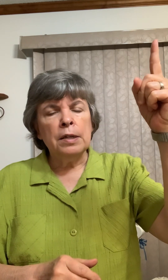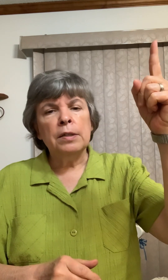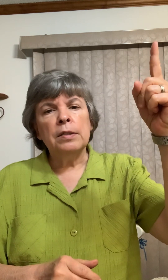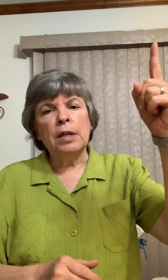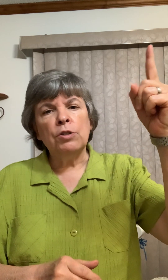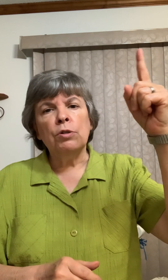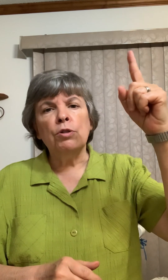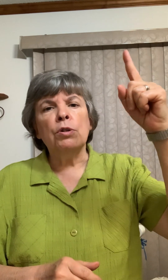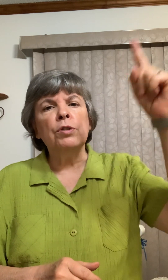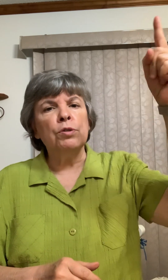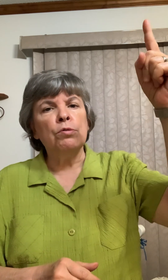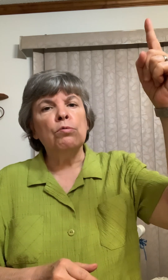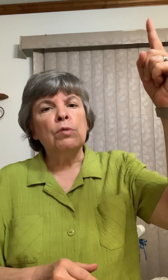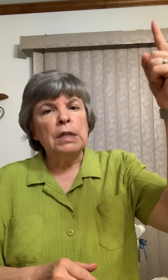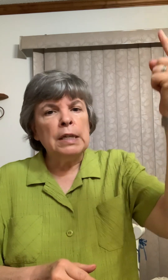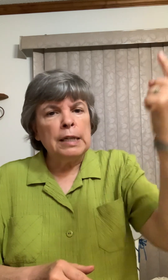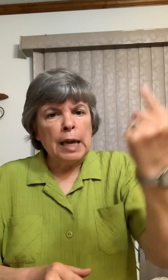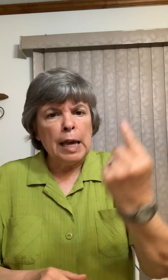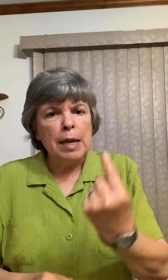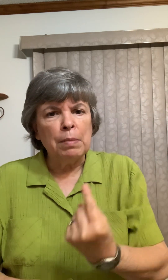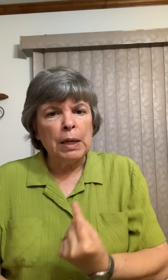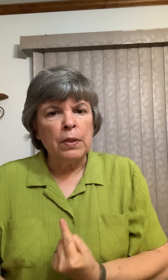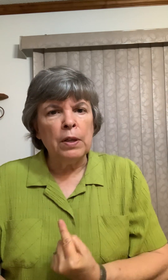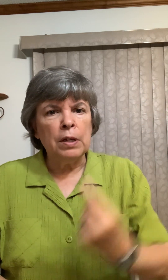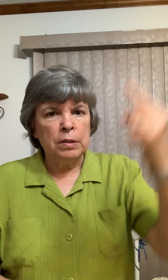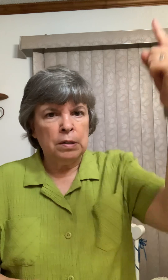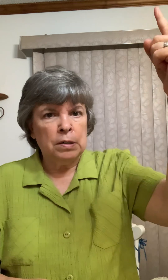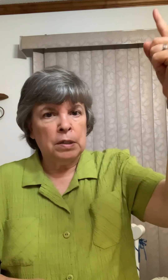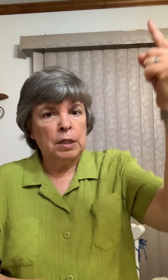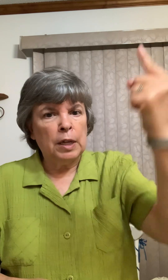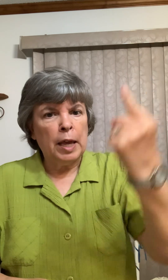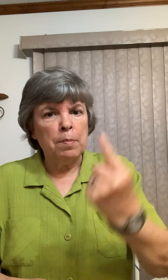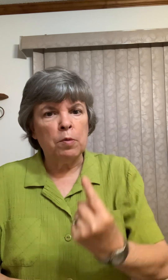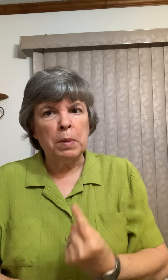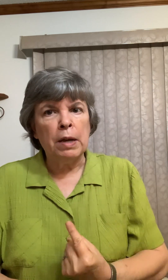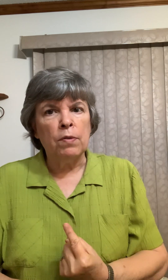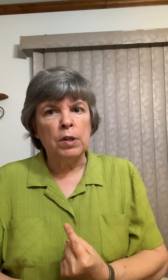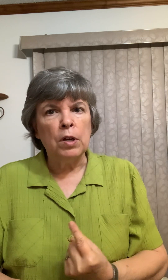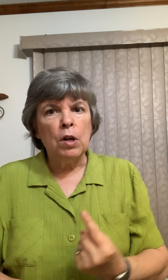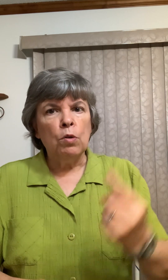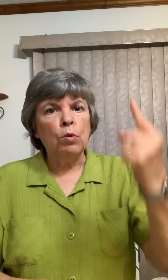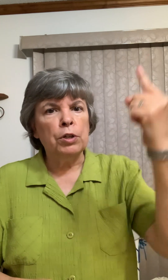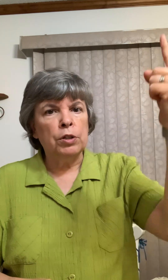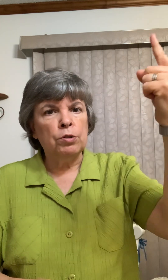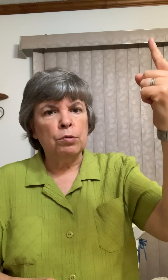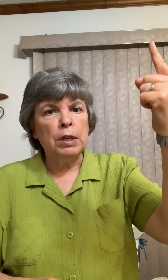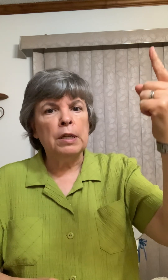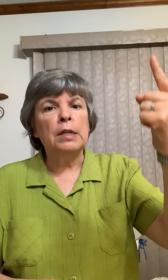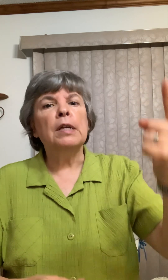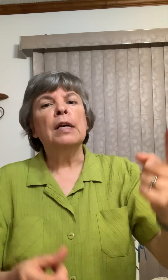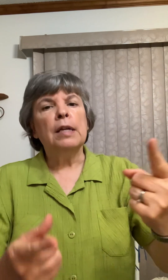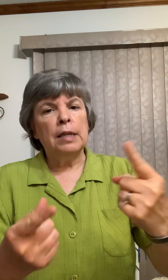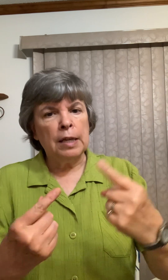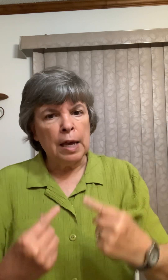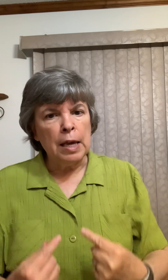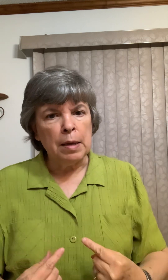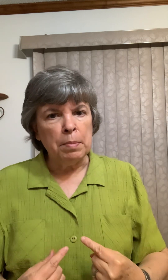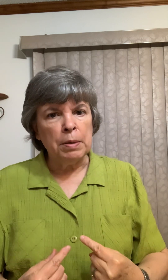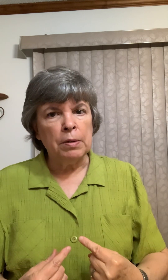Now you can do he came like this, as he came from heaven, or you could do he came